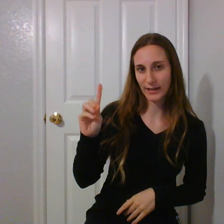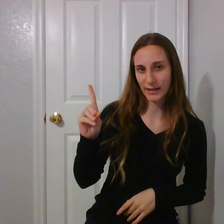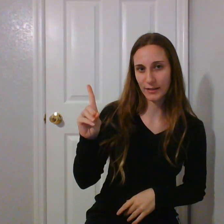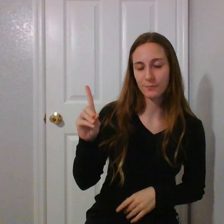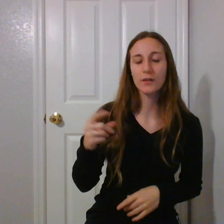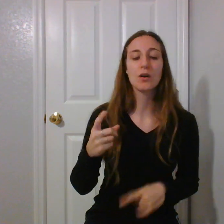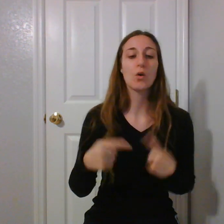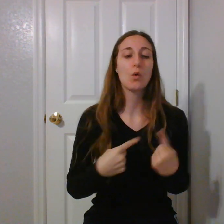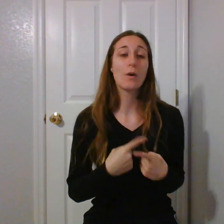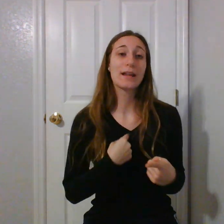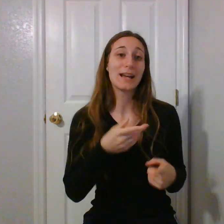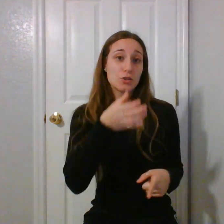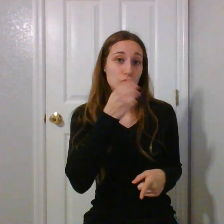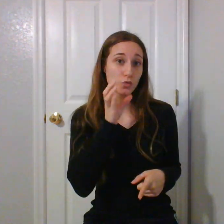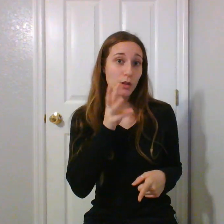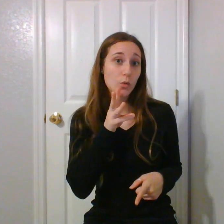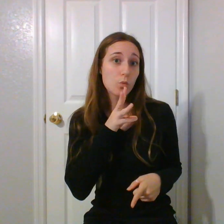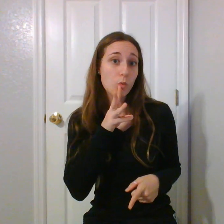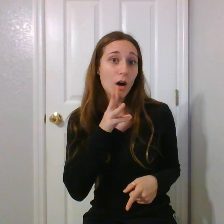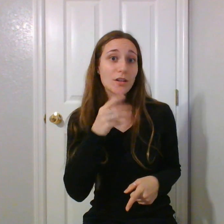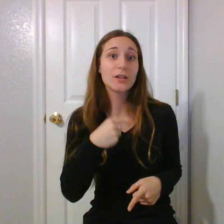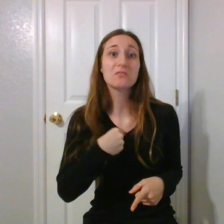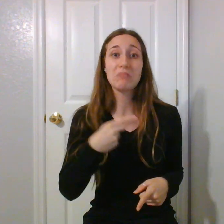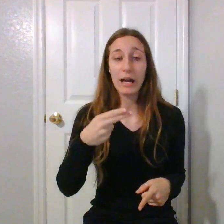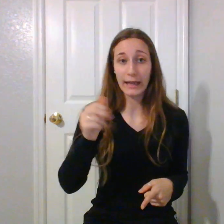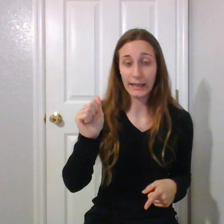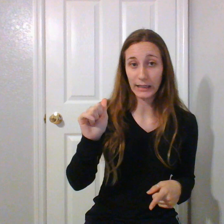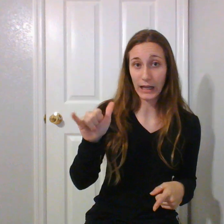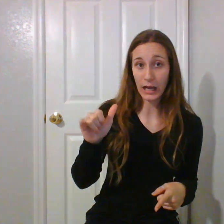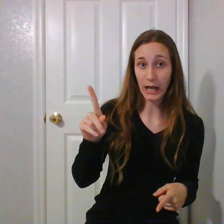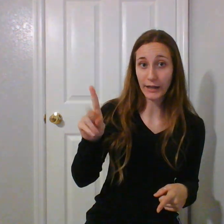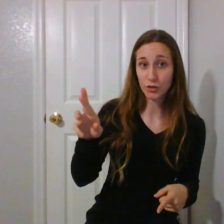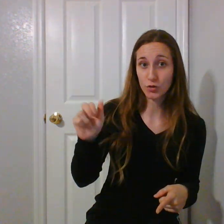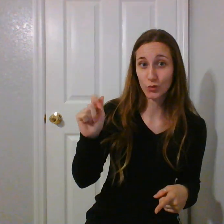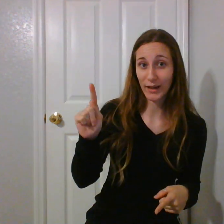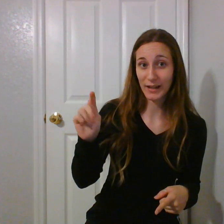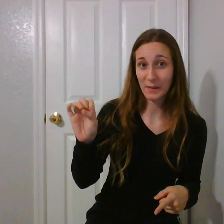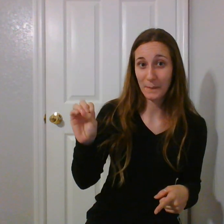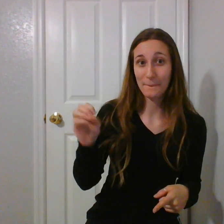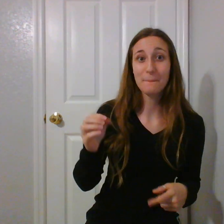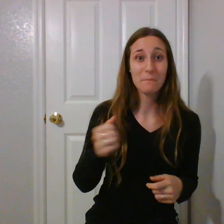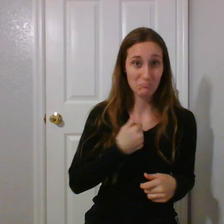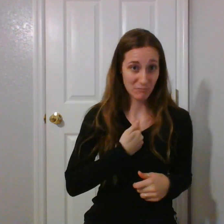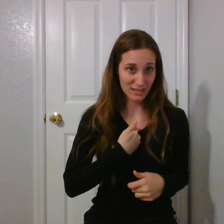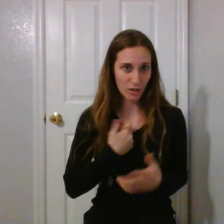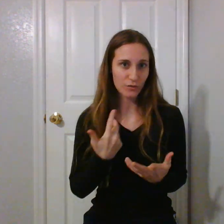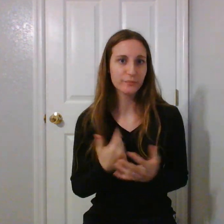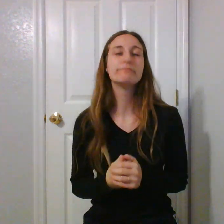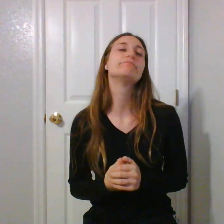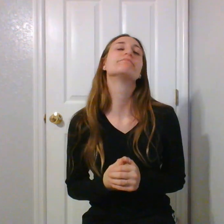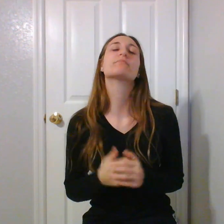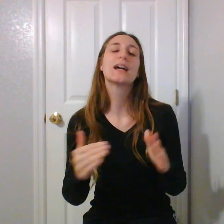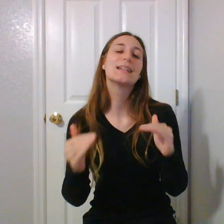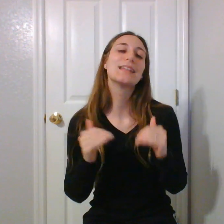i'm like rehydrating myself and my brain is more functionally performing at its peak so the seventh tip that i have for you guys is to accomplish